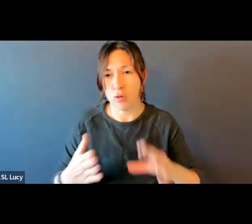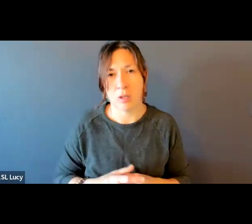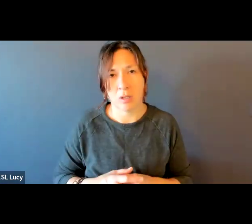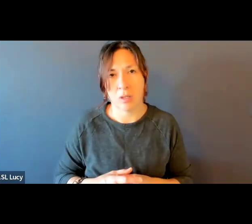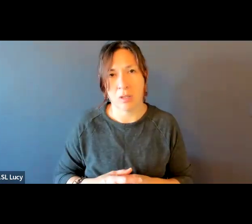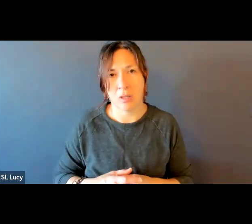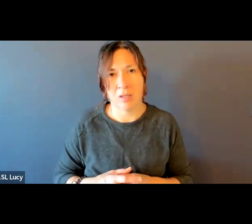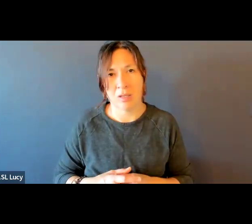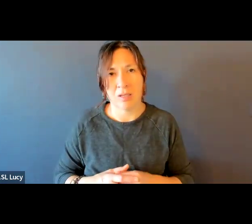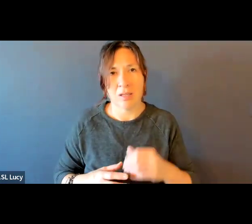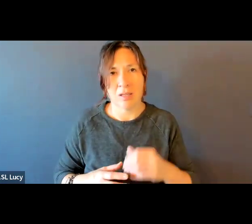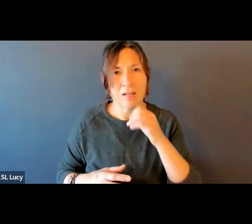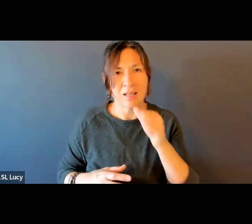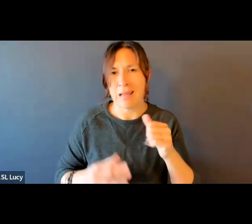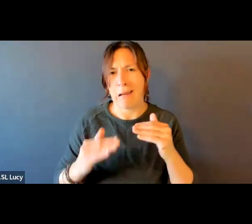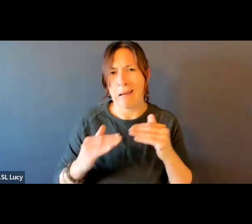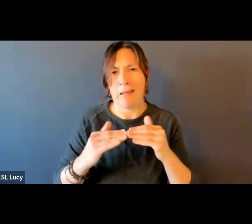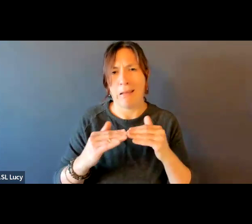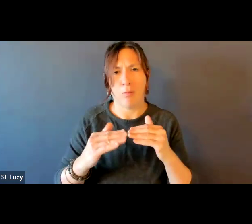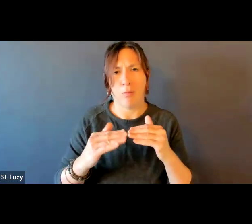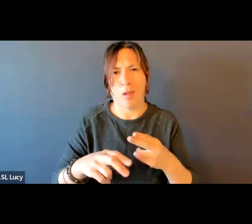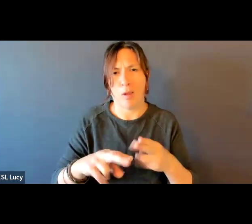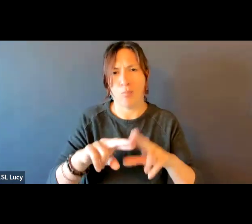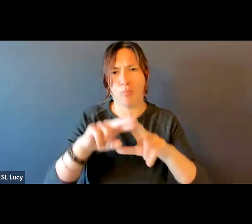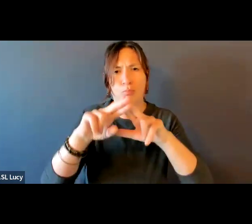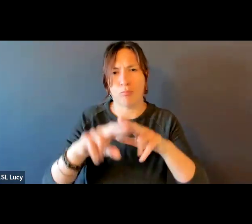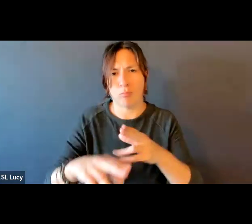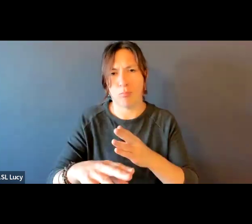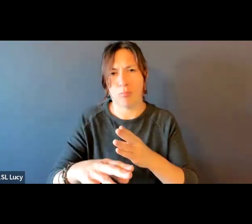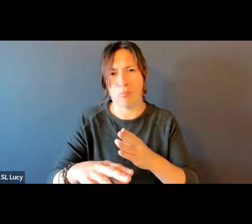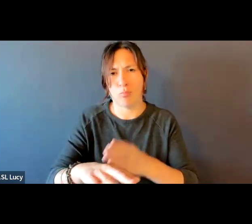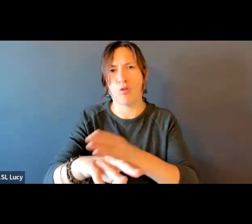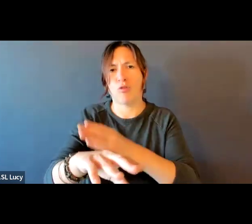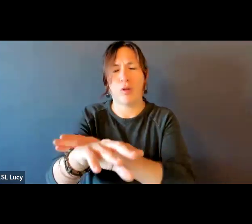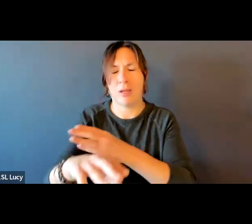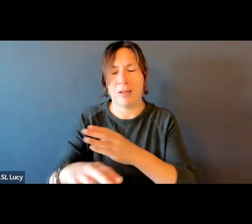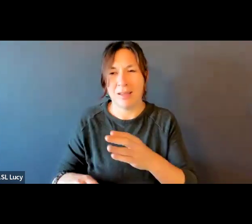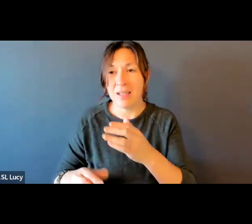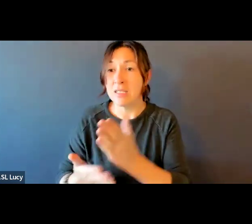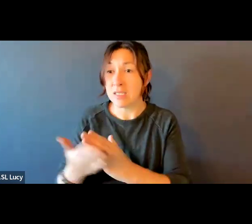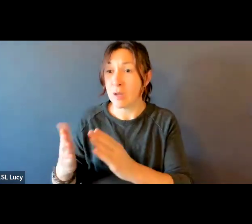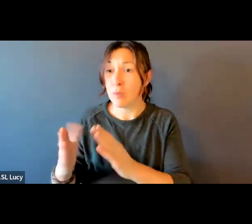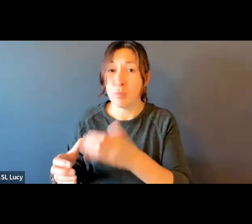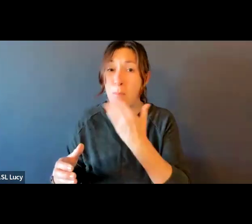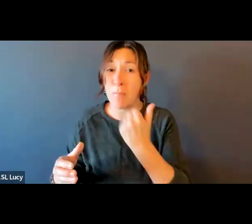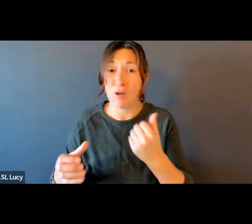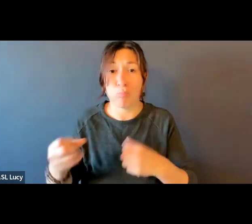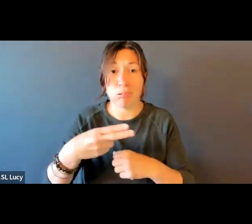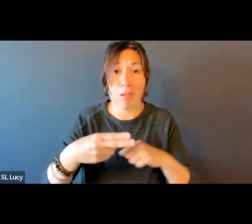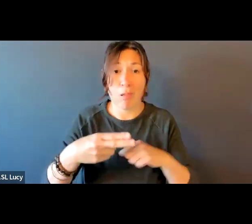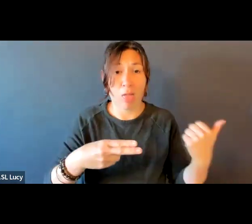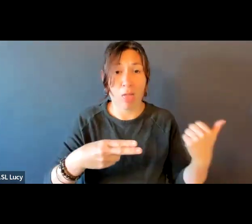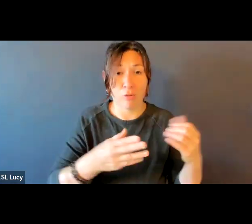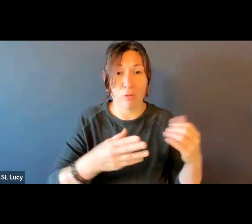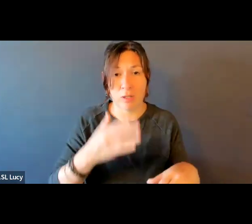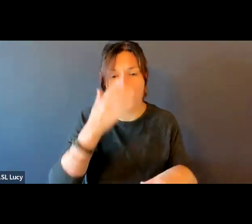equally making the same kind of progress, which tells us in terms of our plan that we need to do more for some students in very